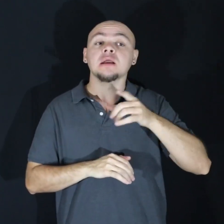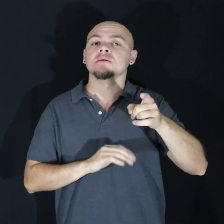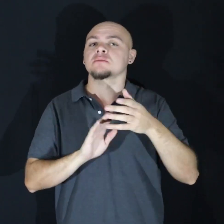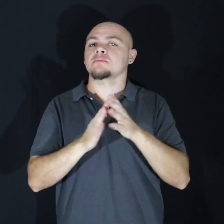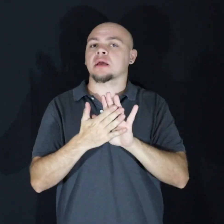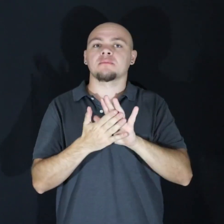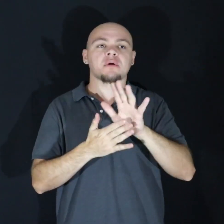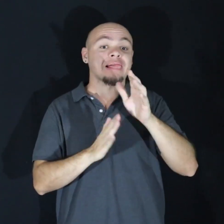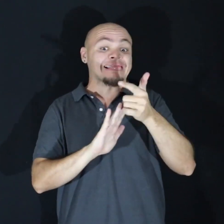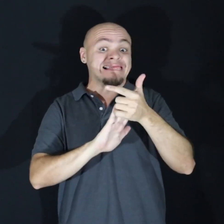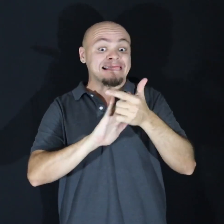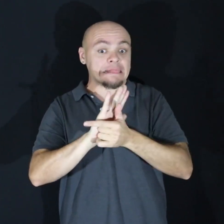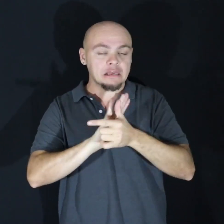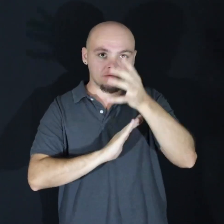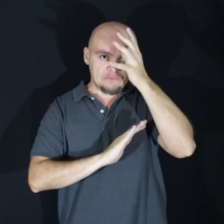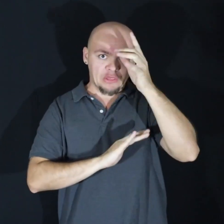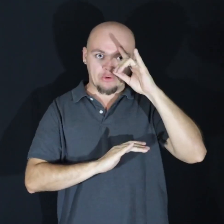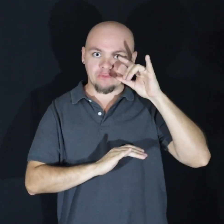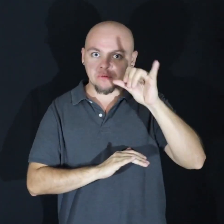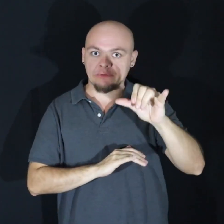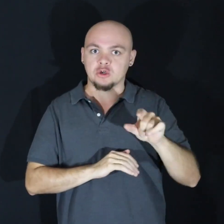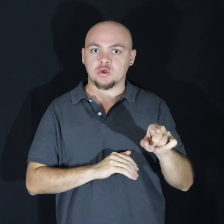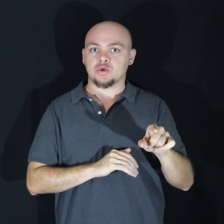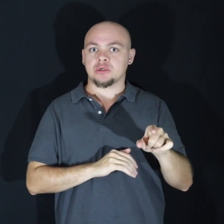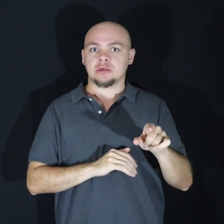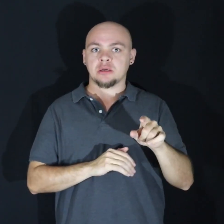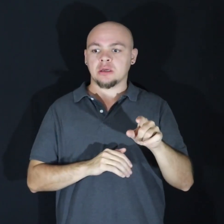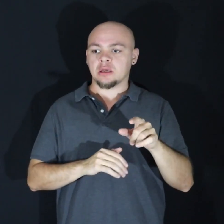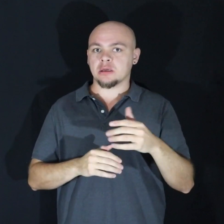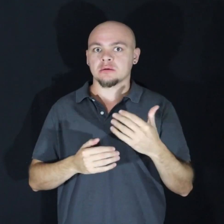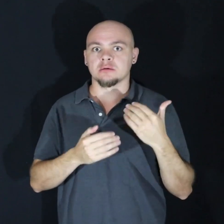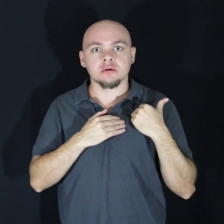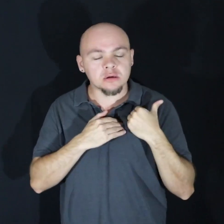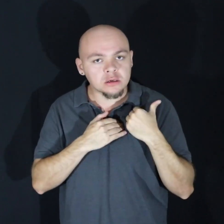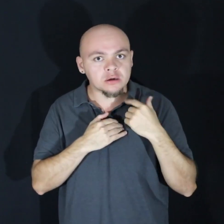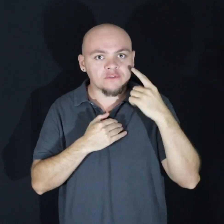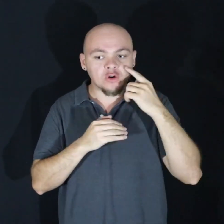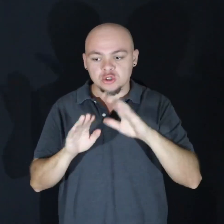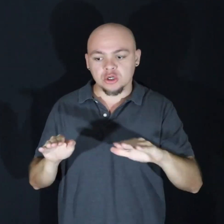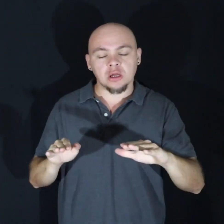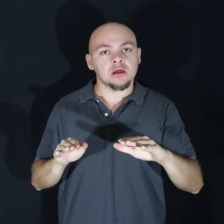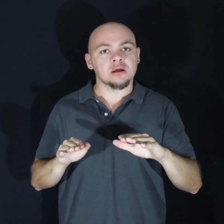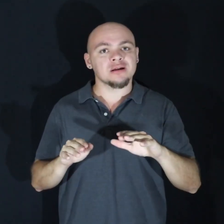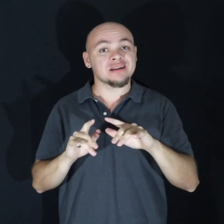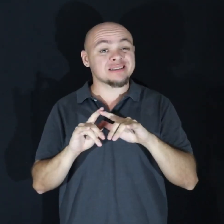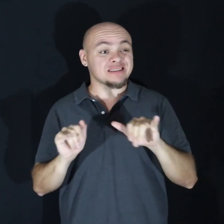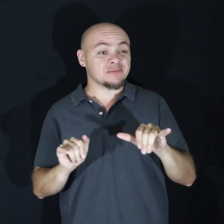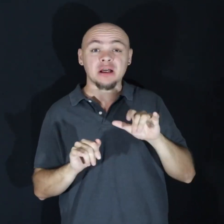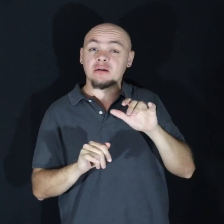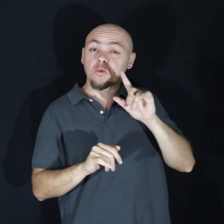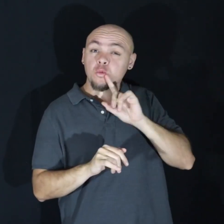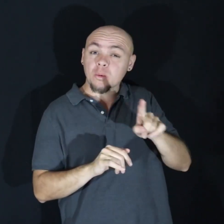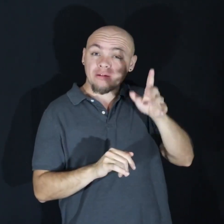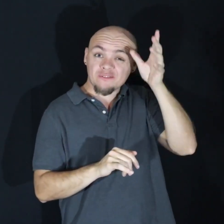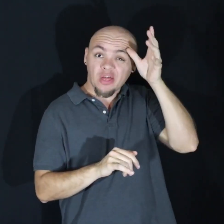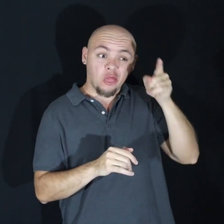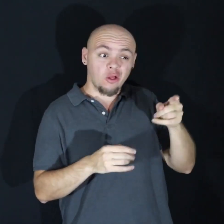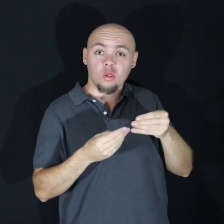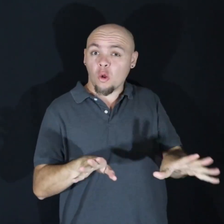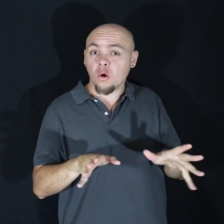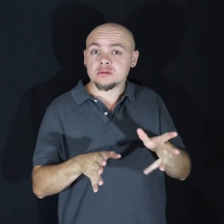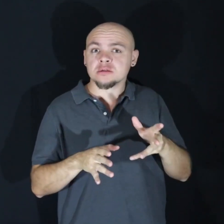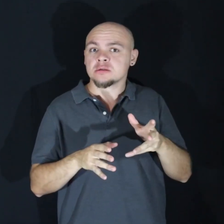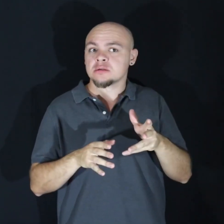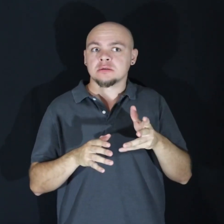father forever. He's obligated to a child that isn't his, and that child just lost their real father with little to